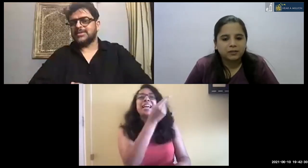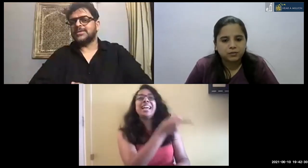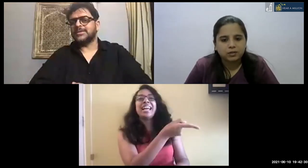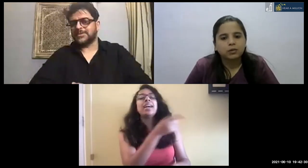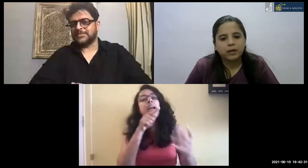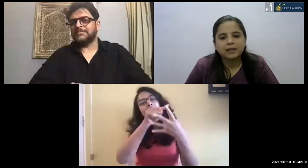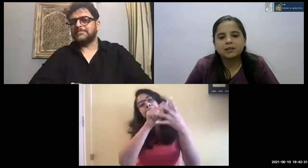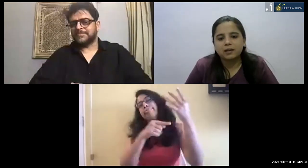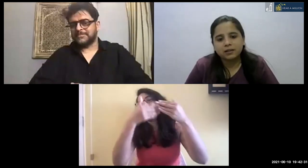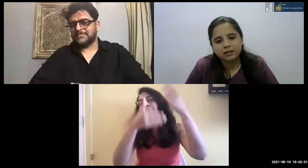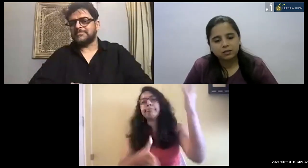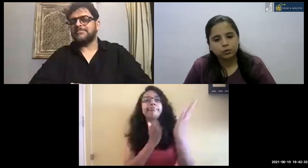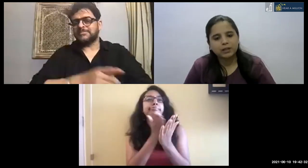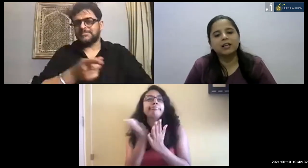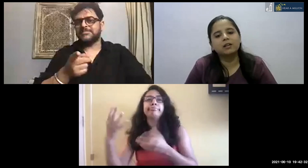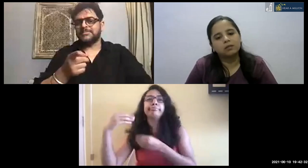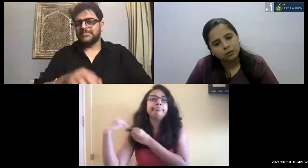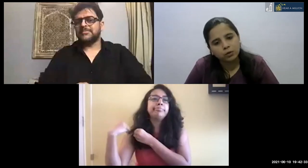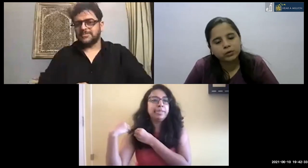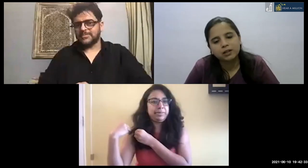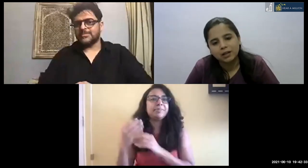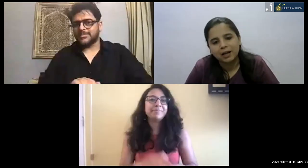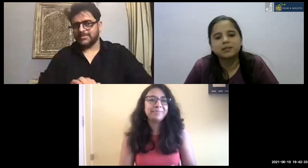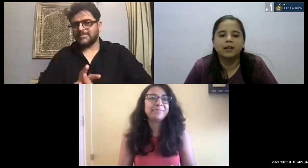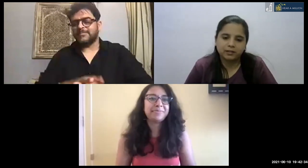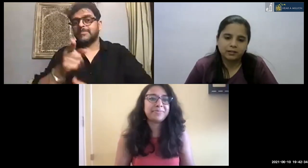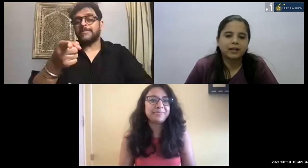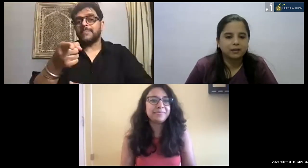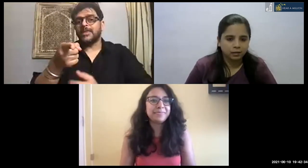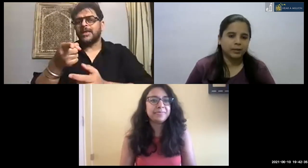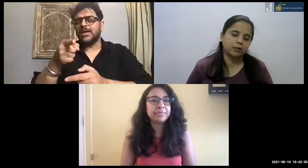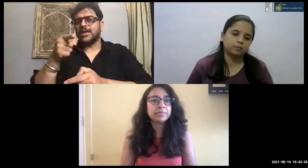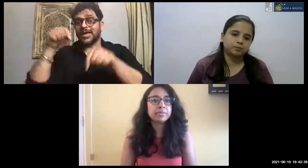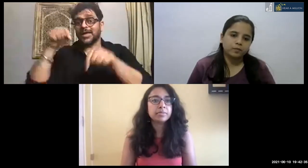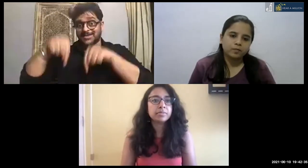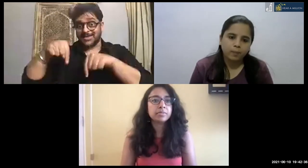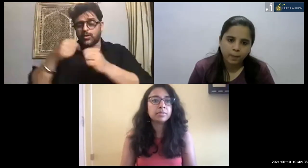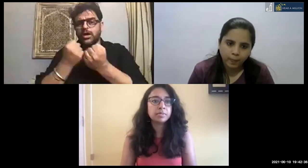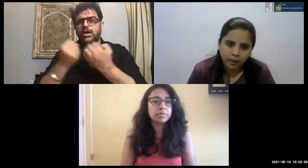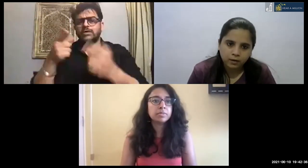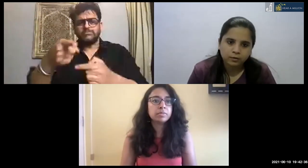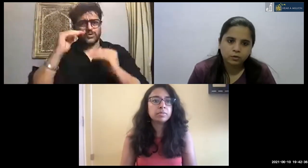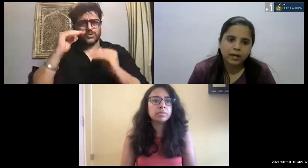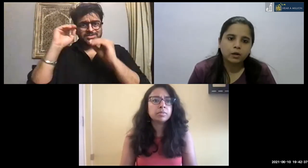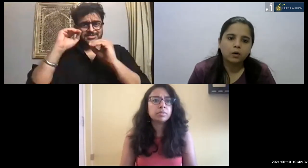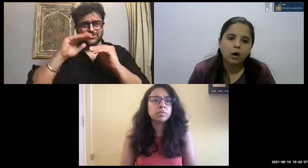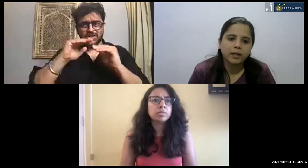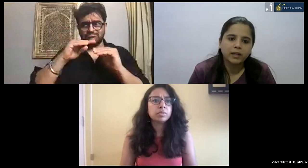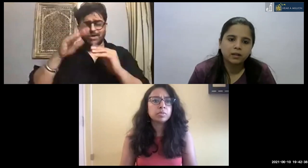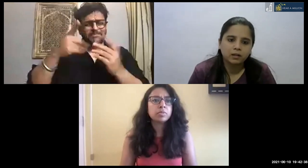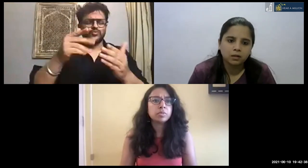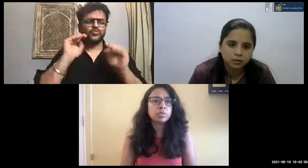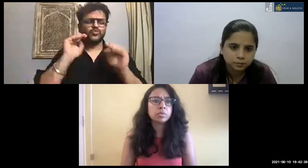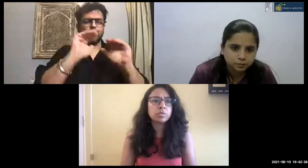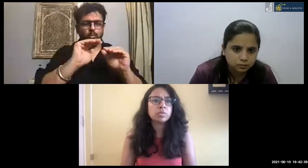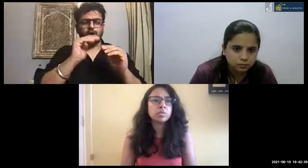match to the deaf students. Okay, I think that students can go to the other class and yeah, then they can learn better. So right now, how